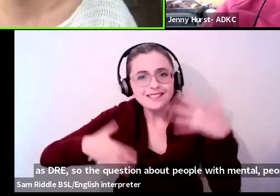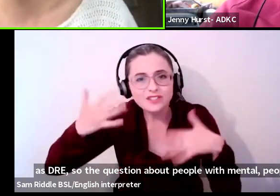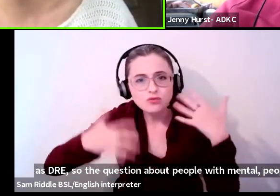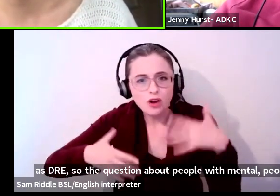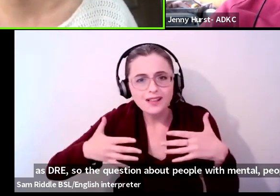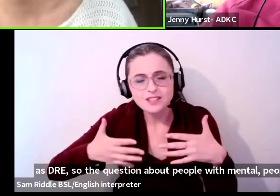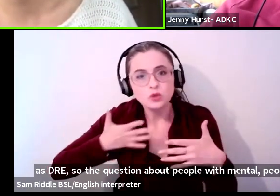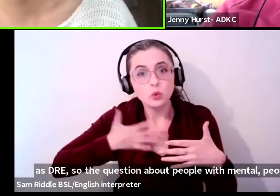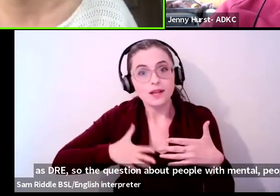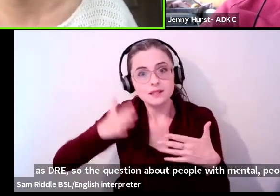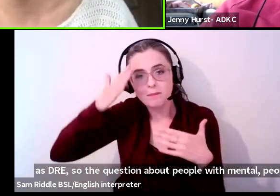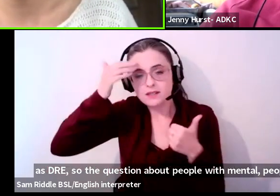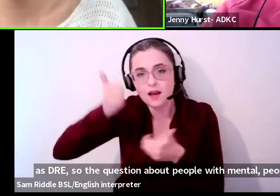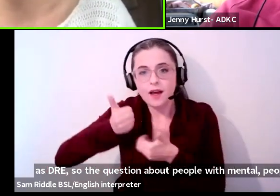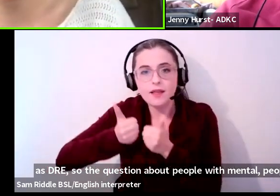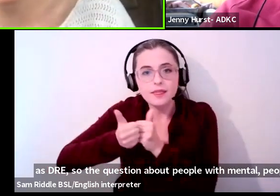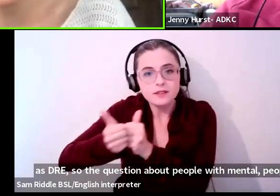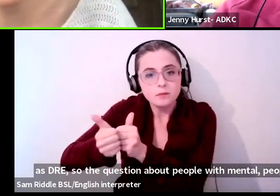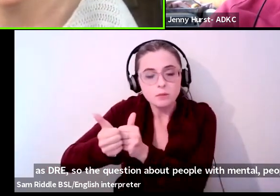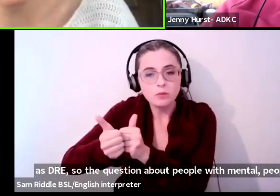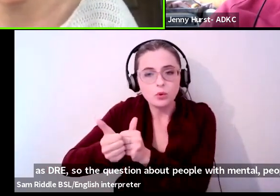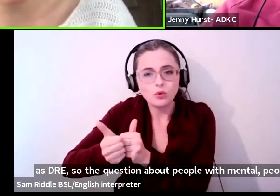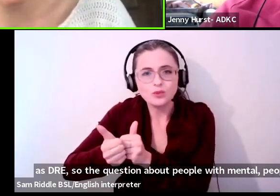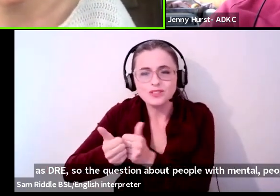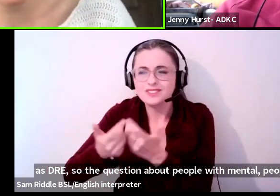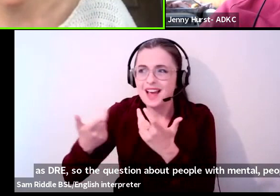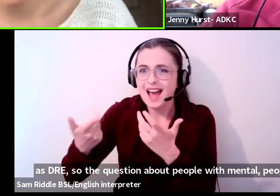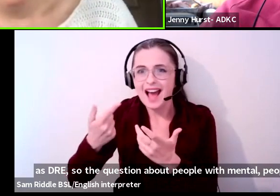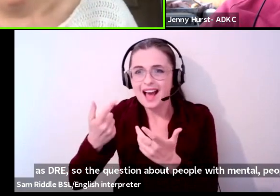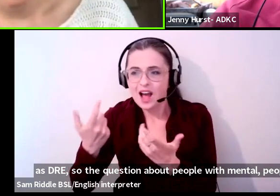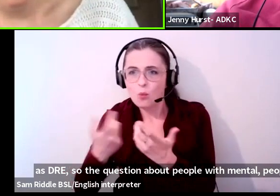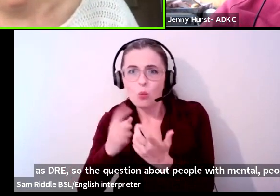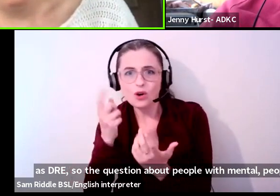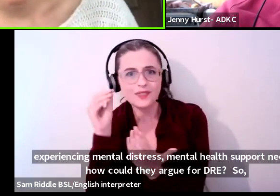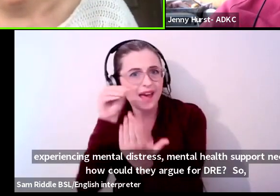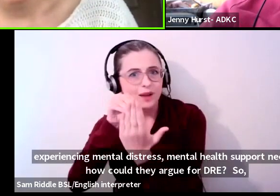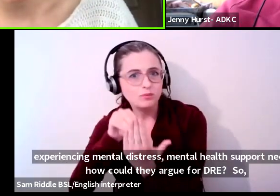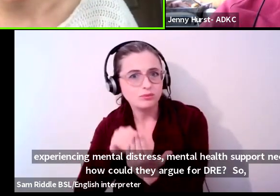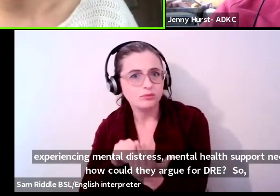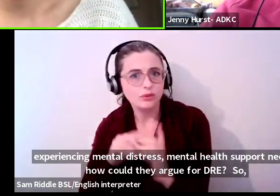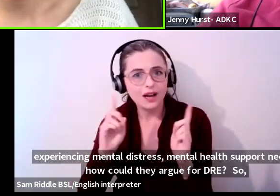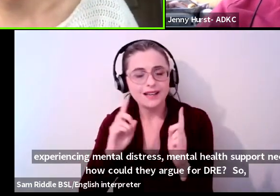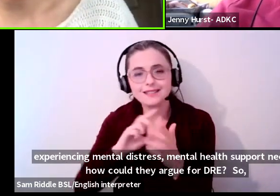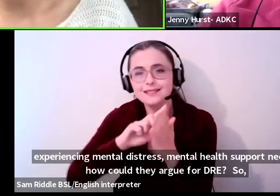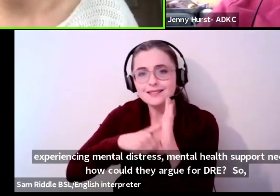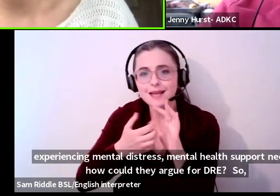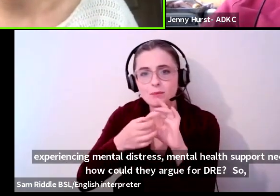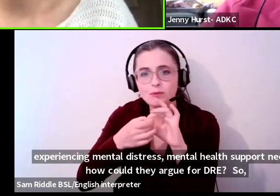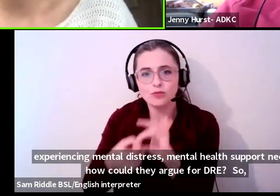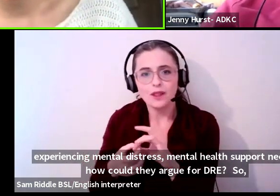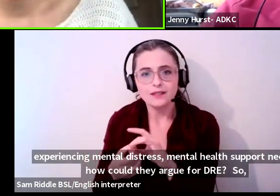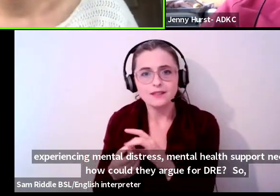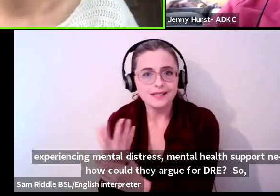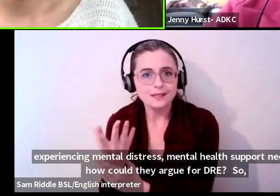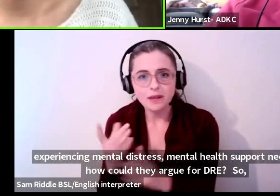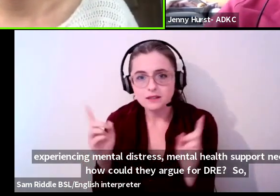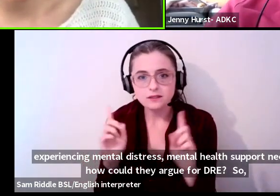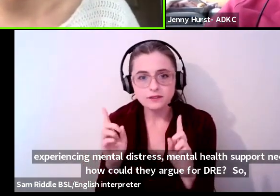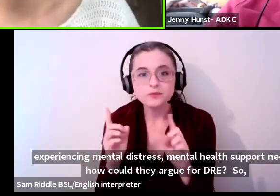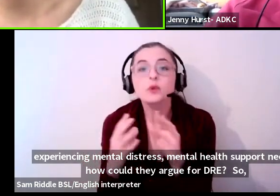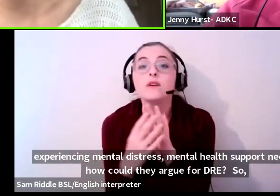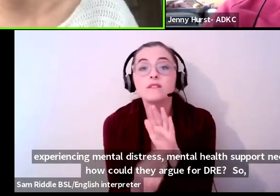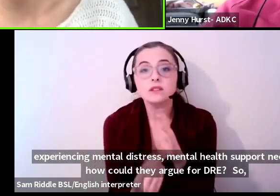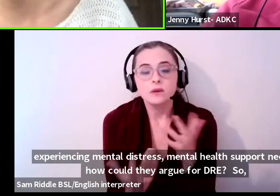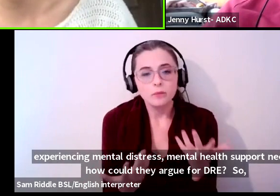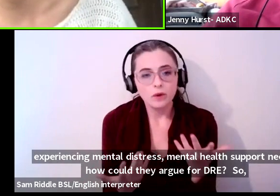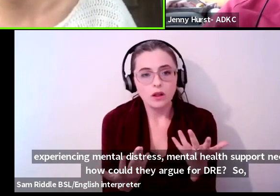could they argue for DRE? So I saw questions also about, like, could you claim, for example, wear